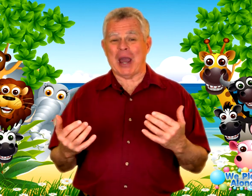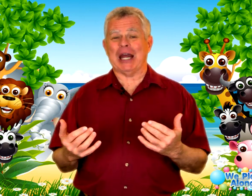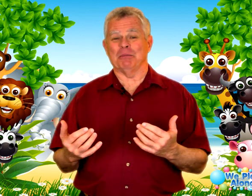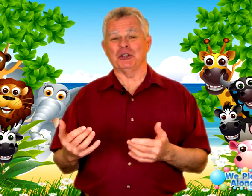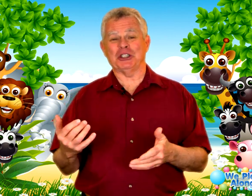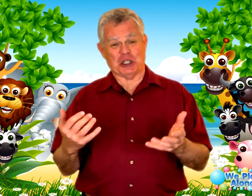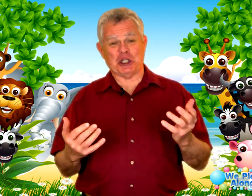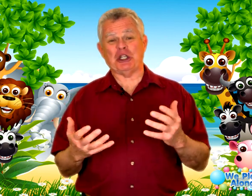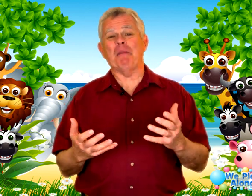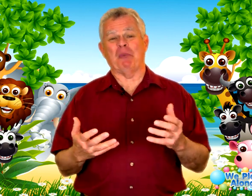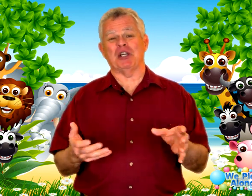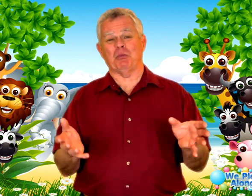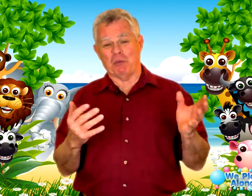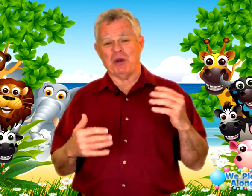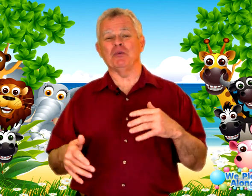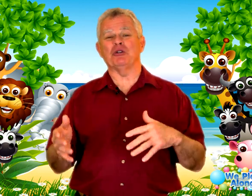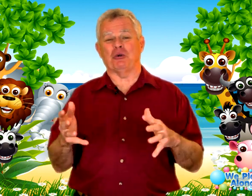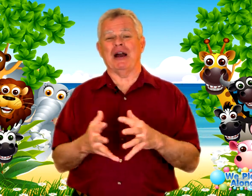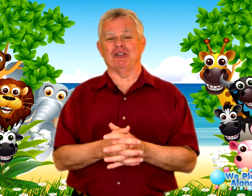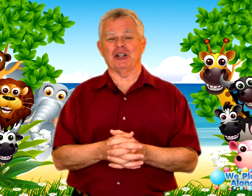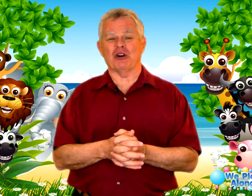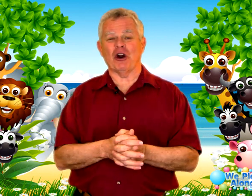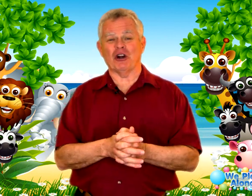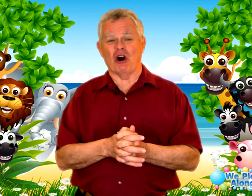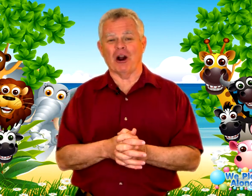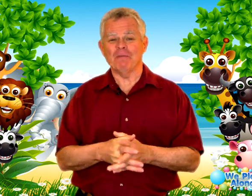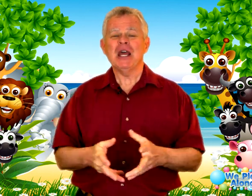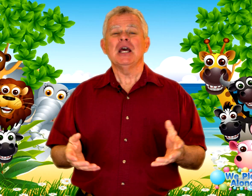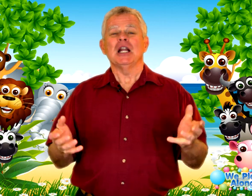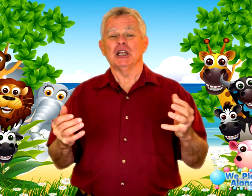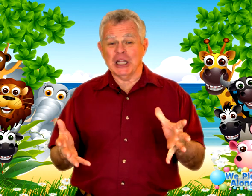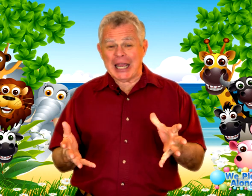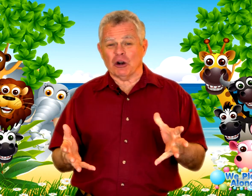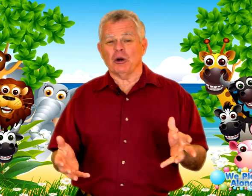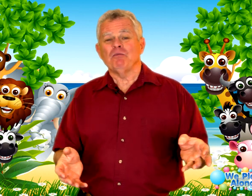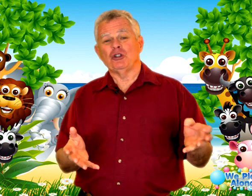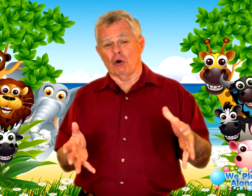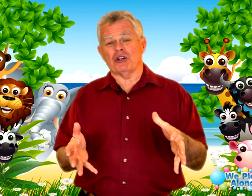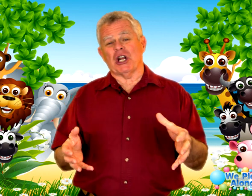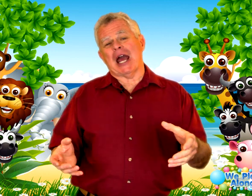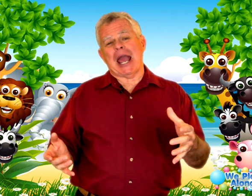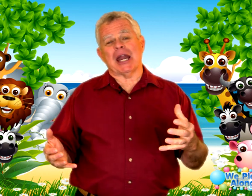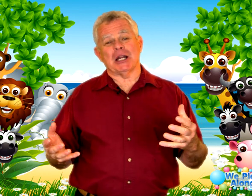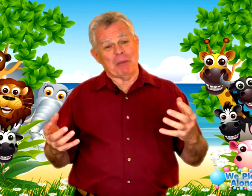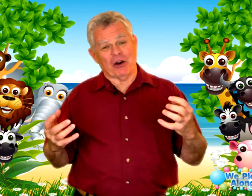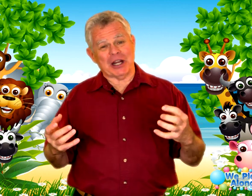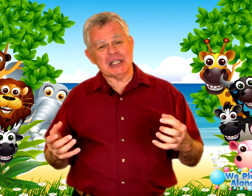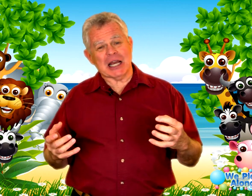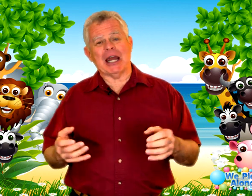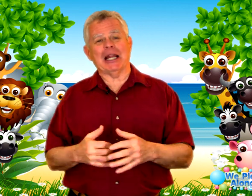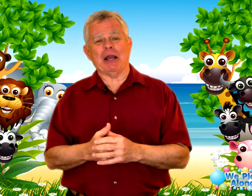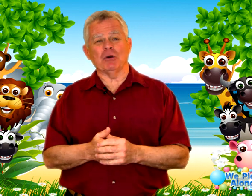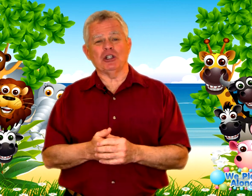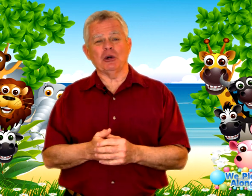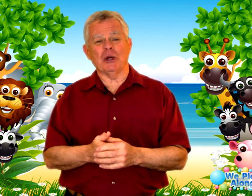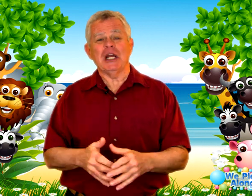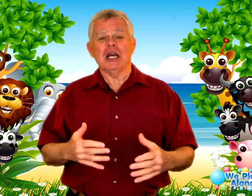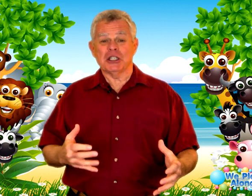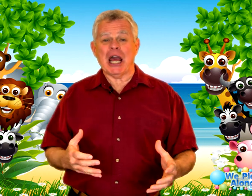animals to stump us when we would travel in our car. Later, Georgia and I added American Sign Language to it to